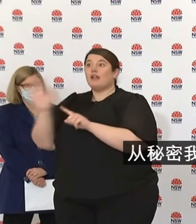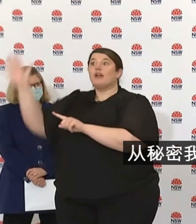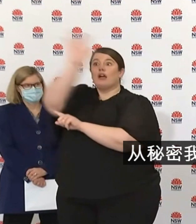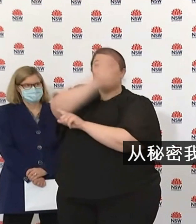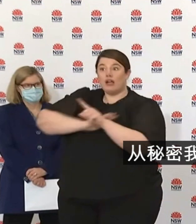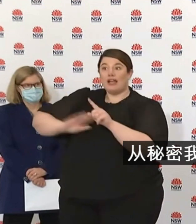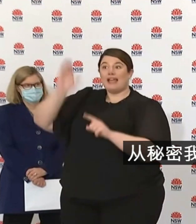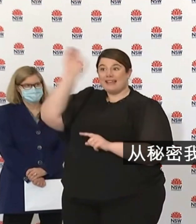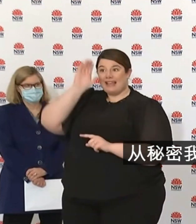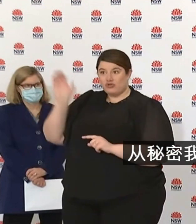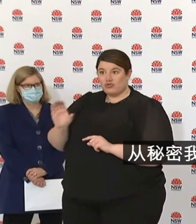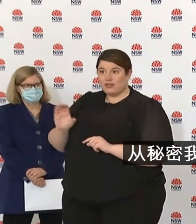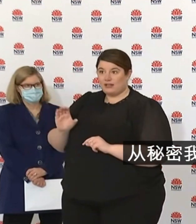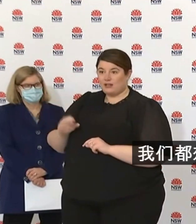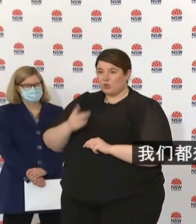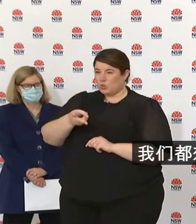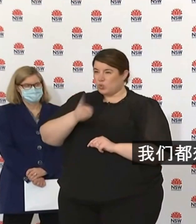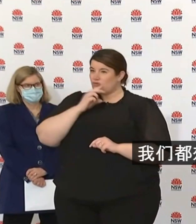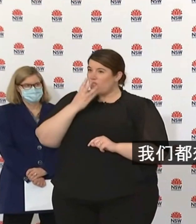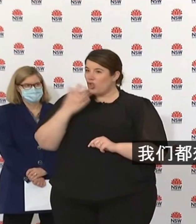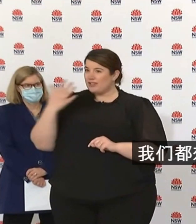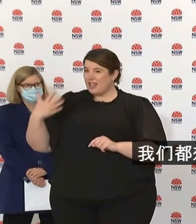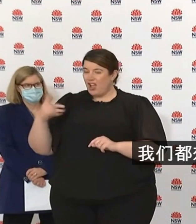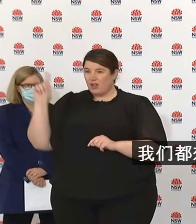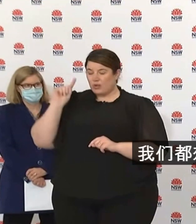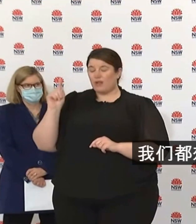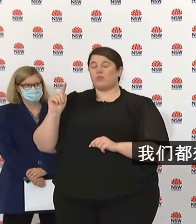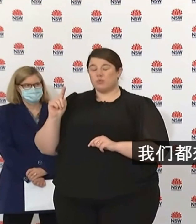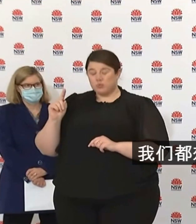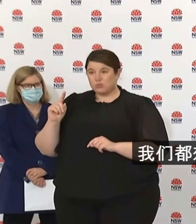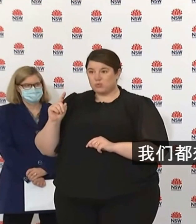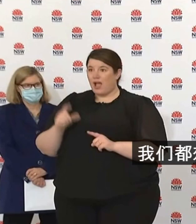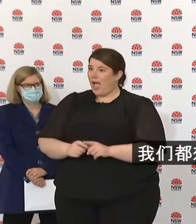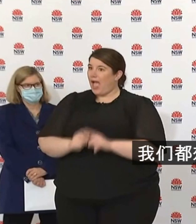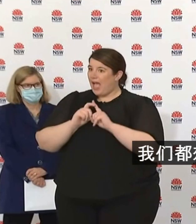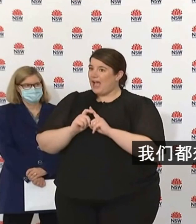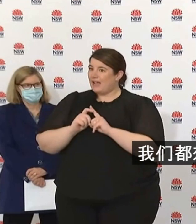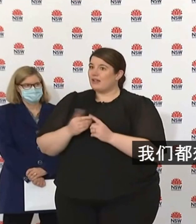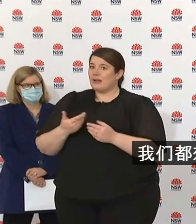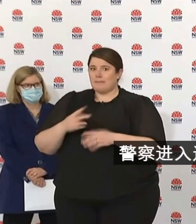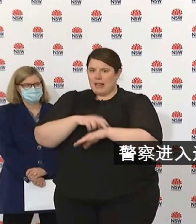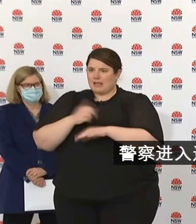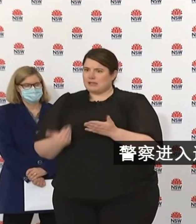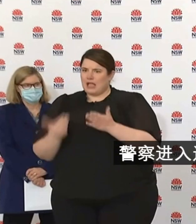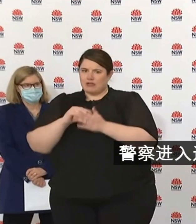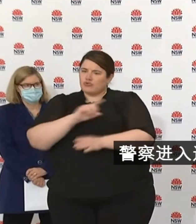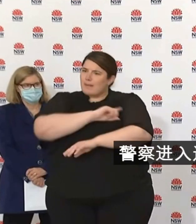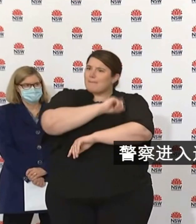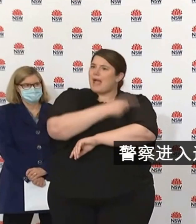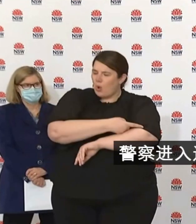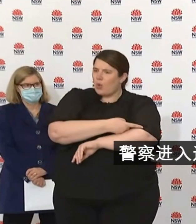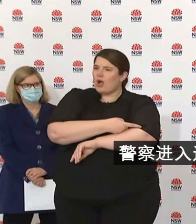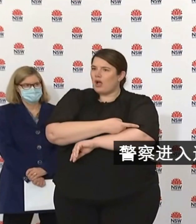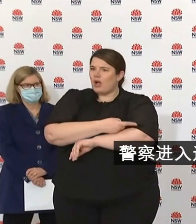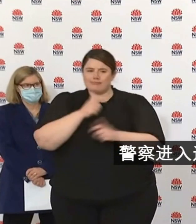the numbers are too high today. We all want to come out of lockdown. These new powers, the additional police into